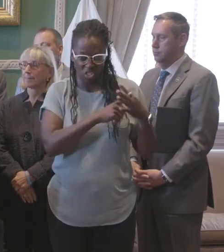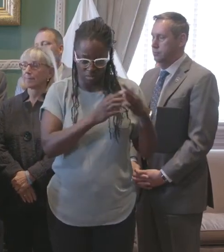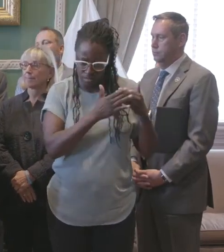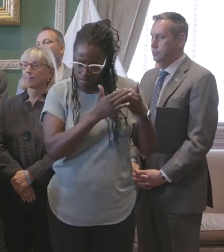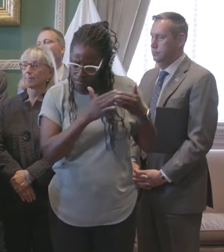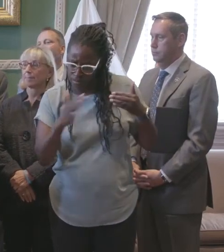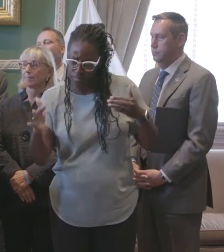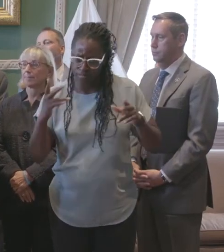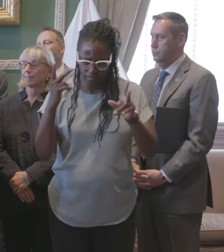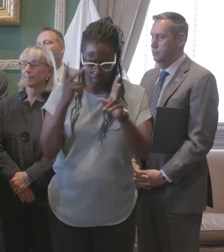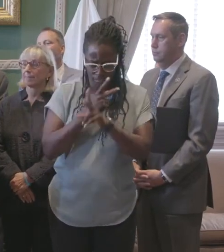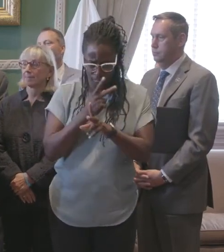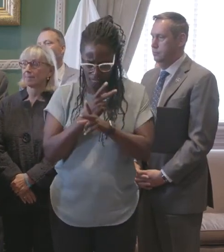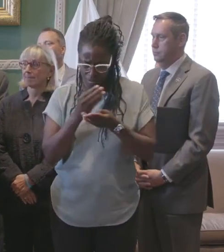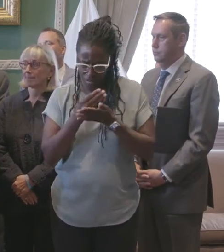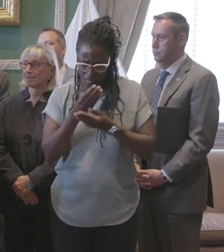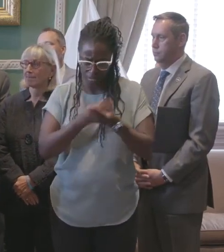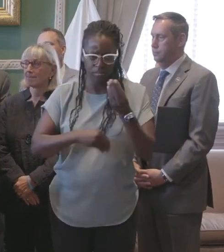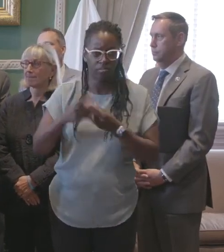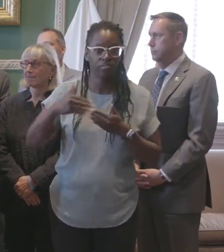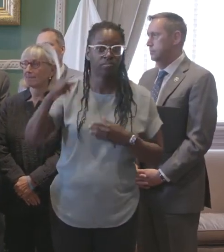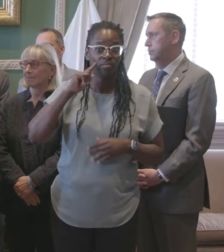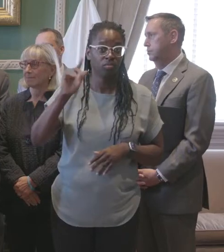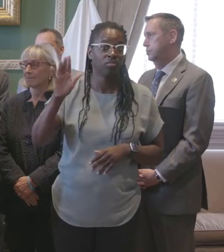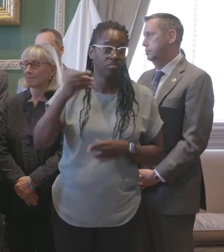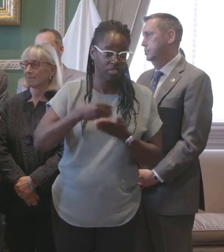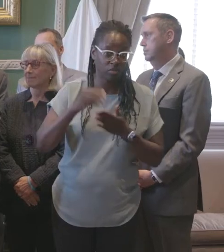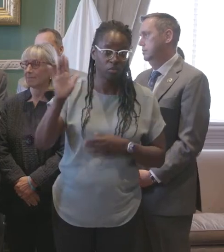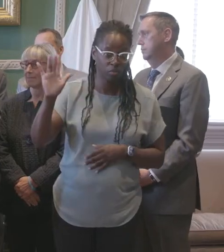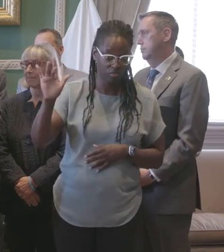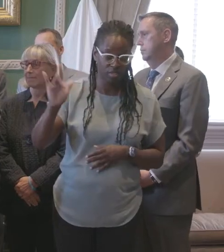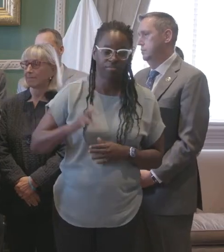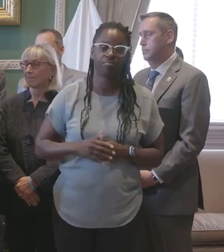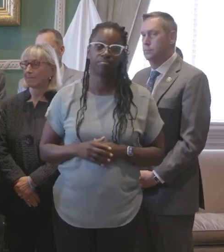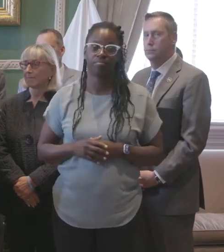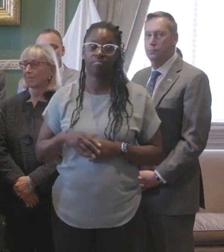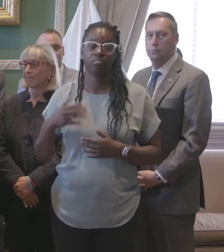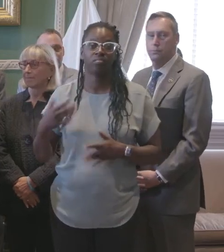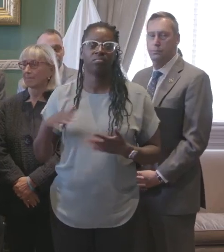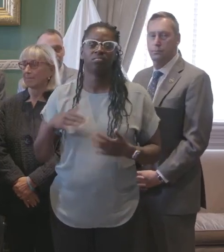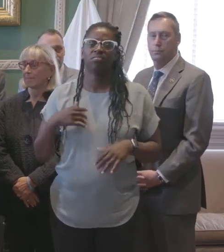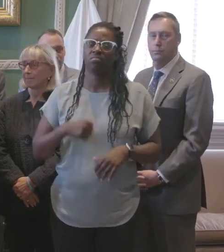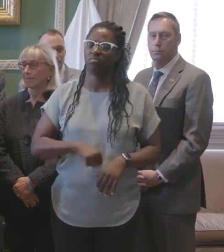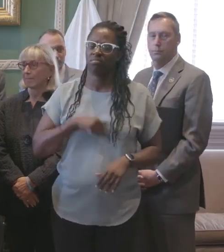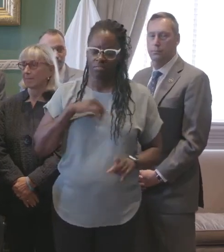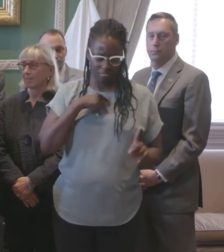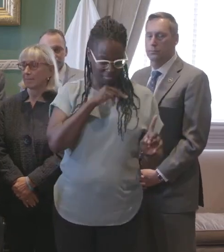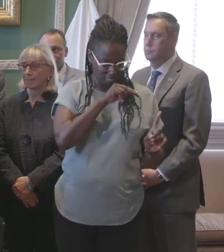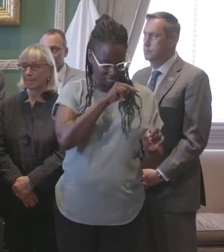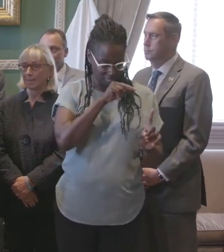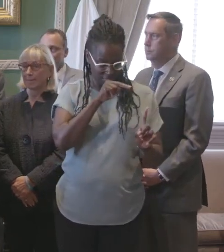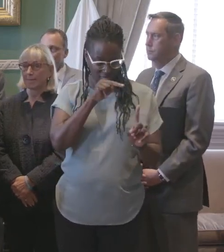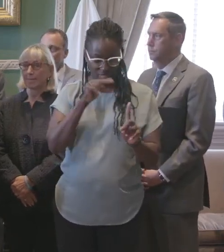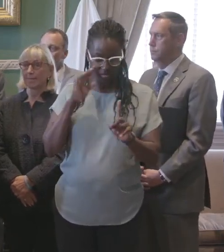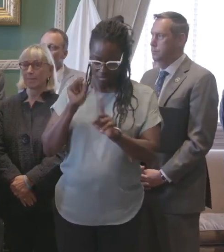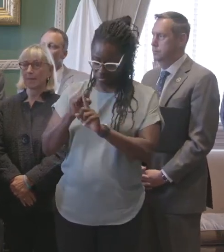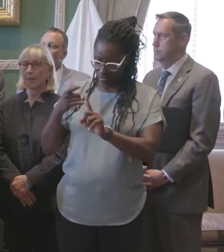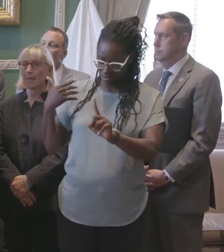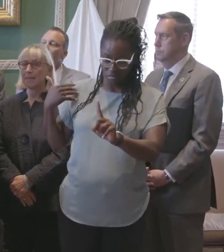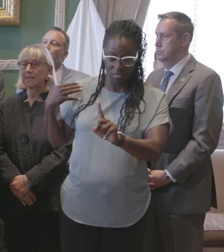FY25 budget. And over the course of those 8 months, I could not be more proud with working with such amazing,